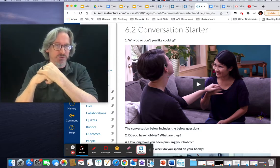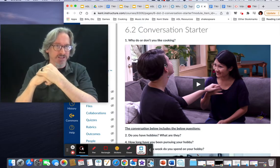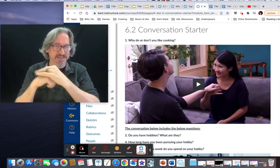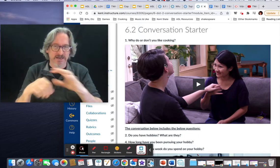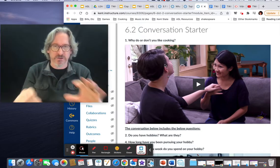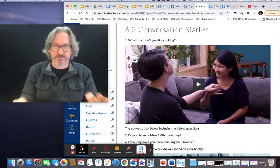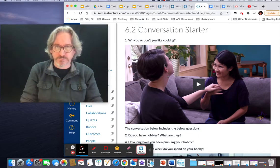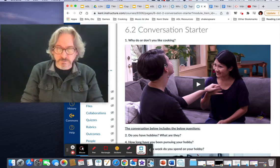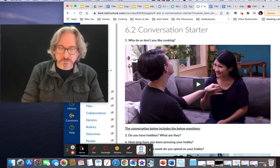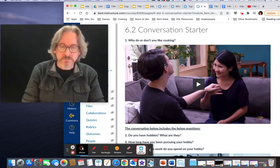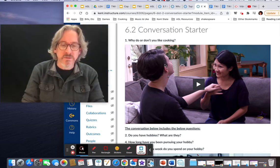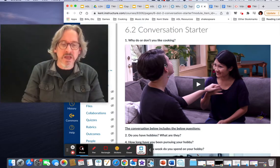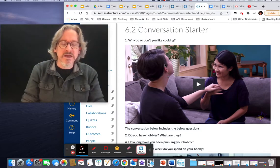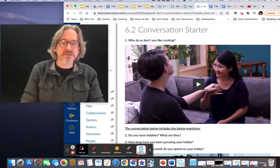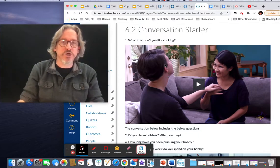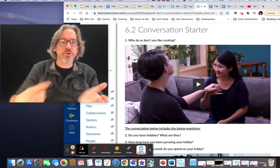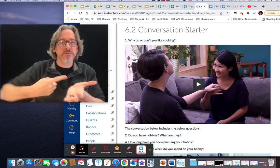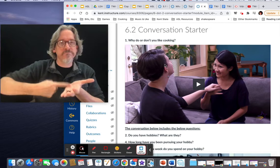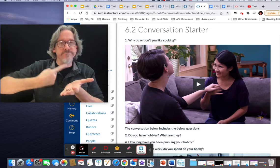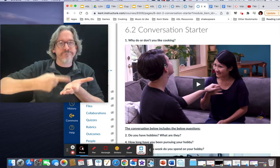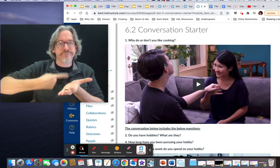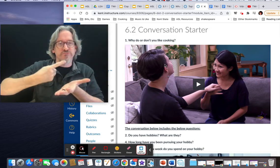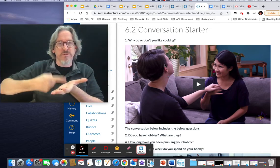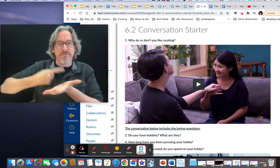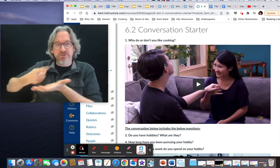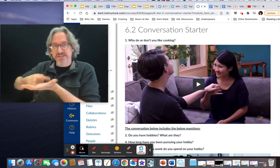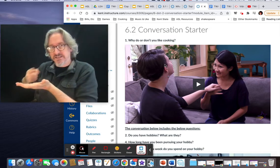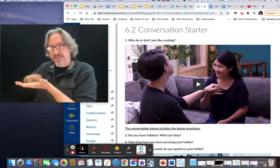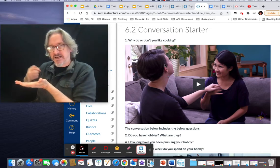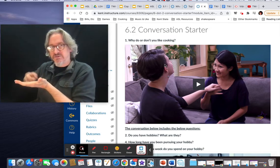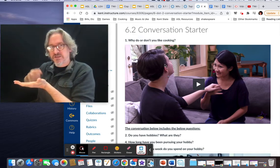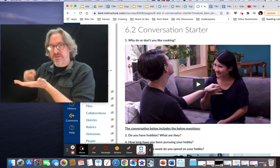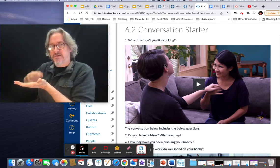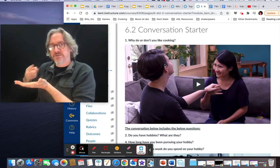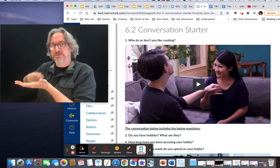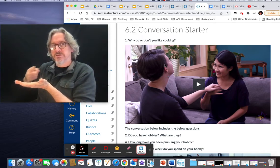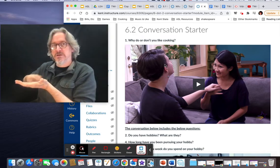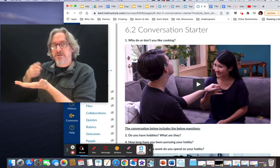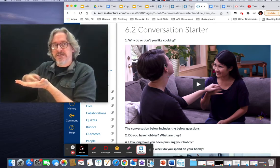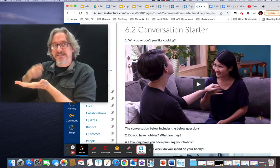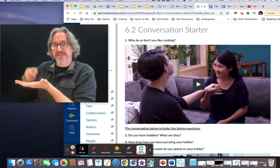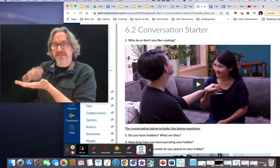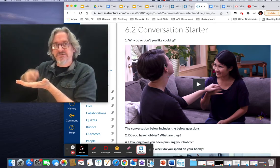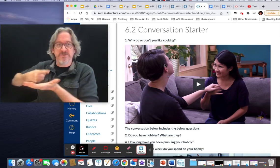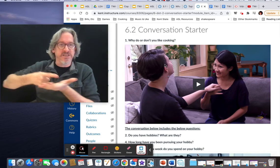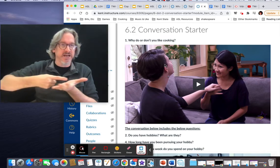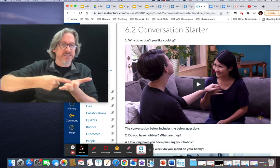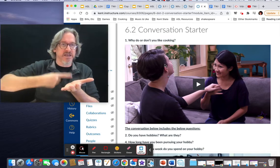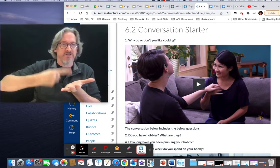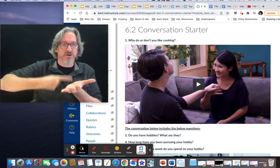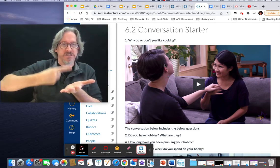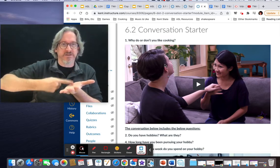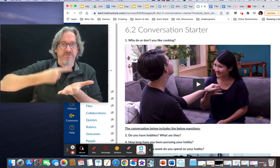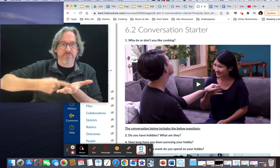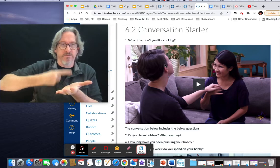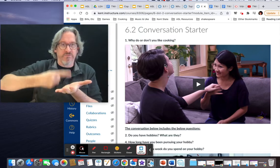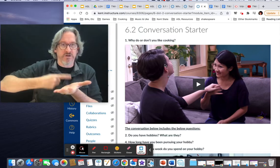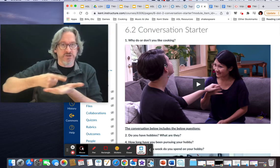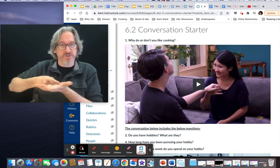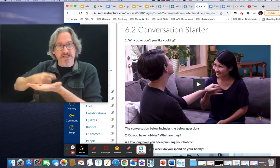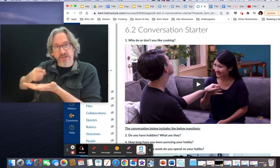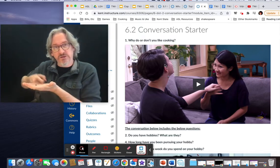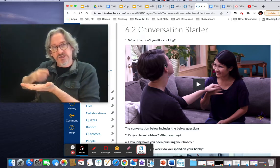to one that's tactile. So remember, this is the sign for sometimes. It's easy to see from the side. It's kind of hard to see from